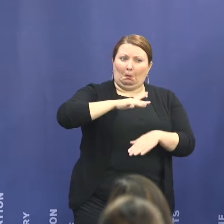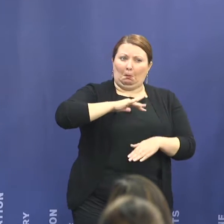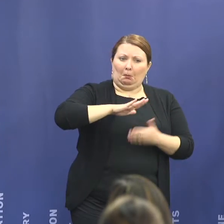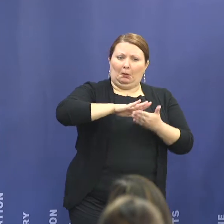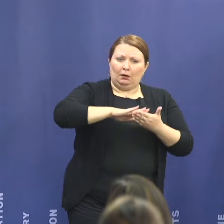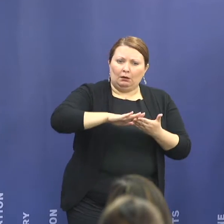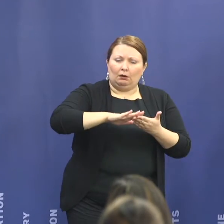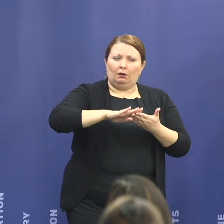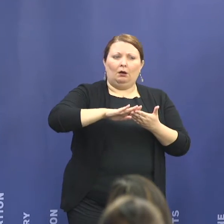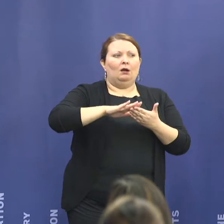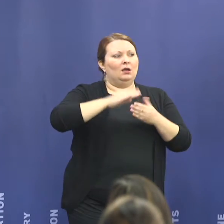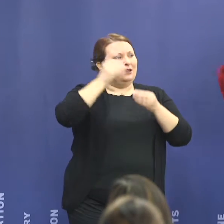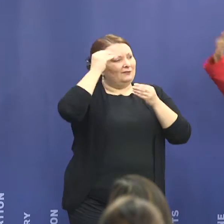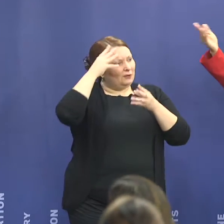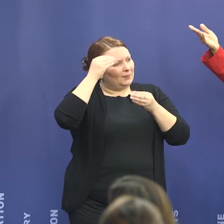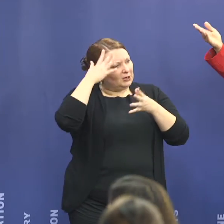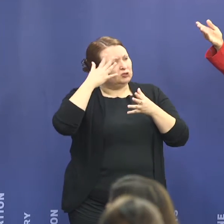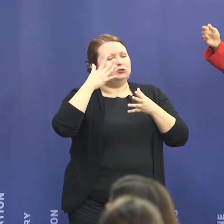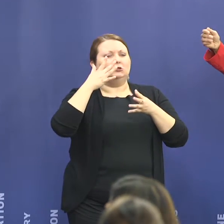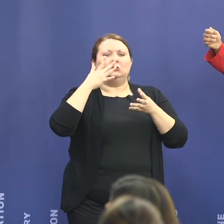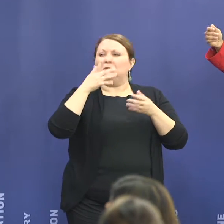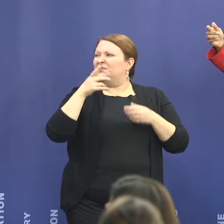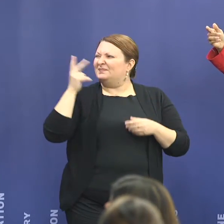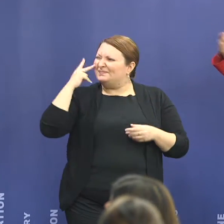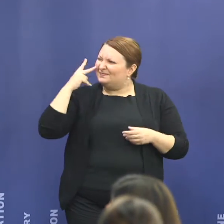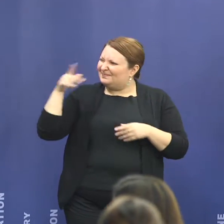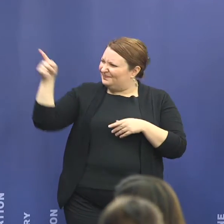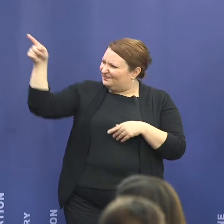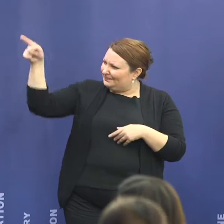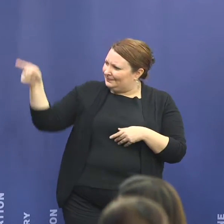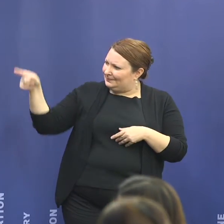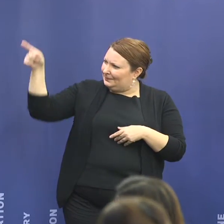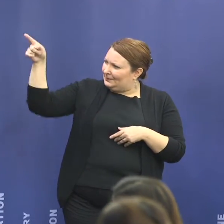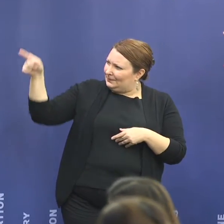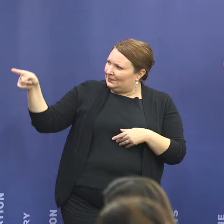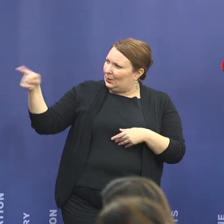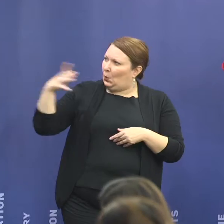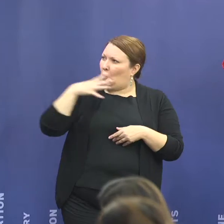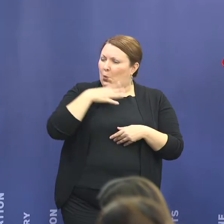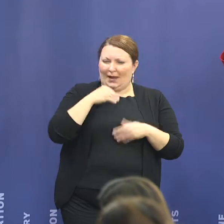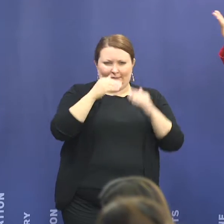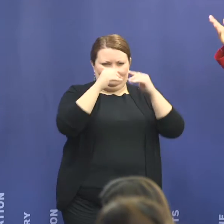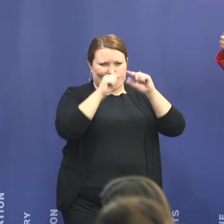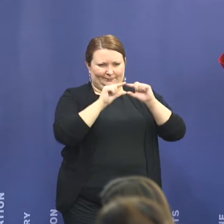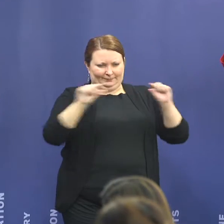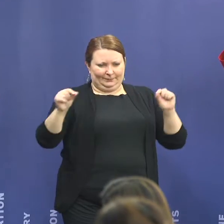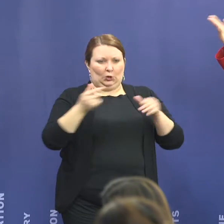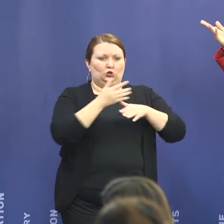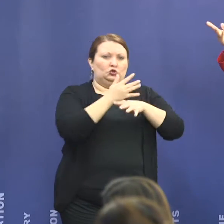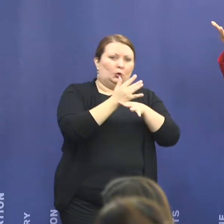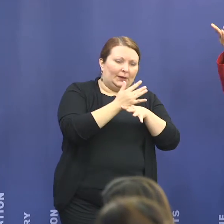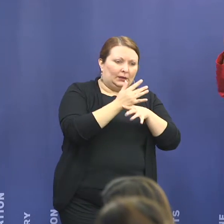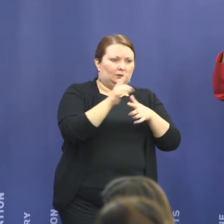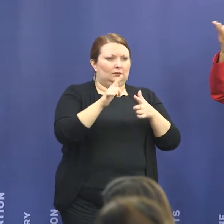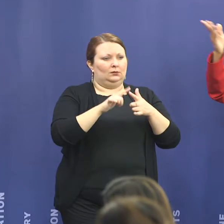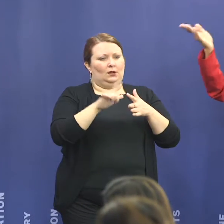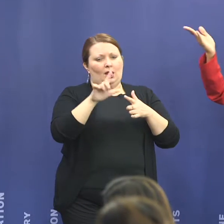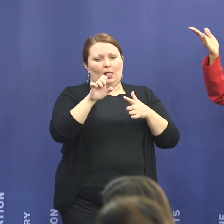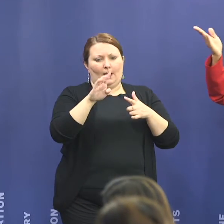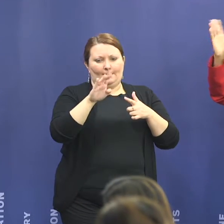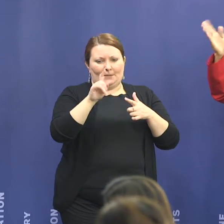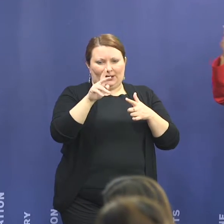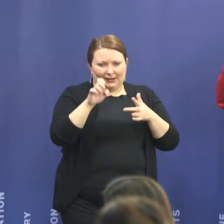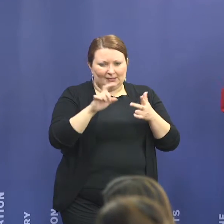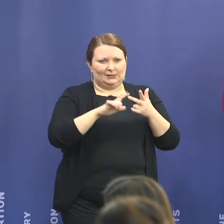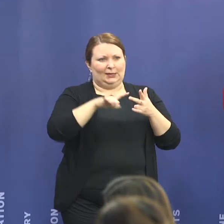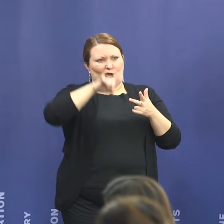nice, we're gonna have information on, if you can see under the white category, it might say German, Lebanese, they